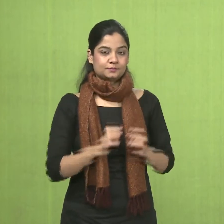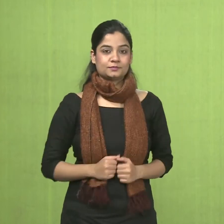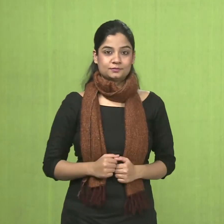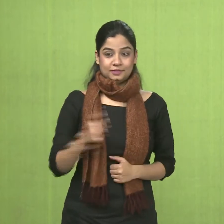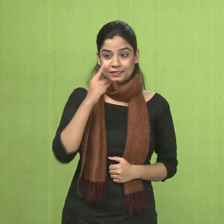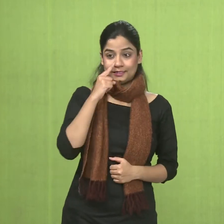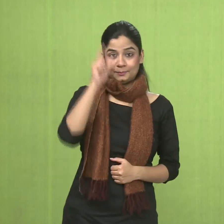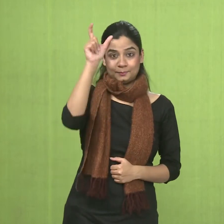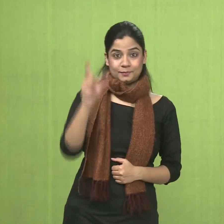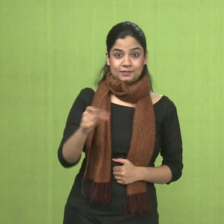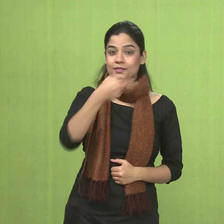Meena.